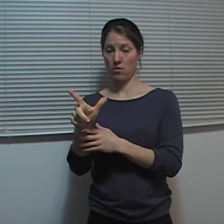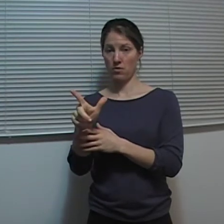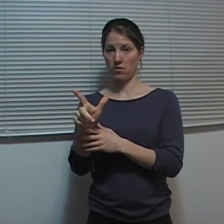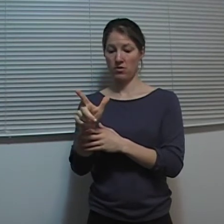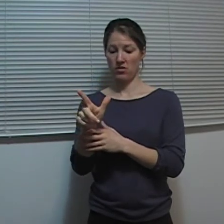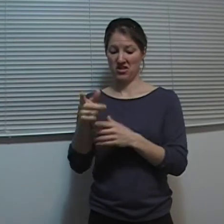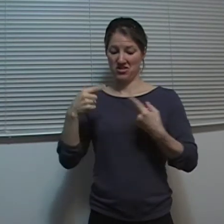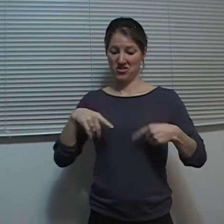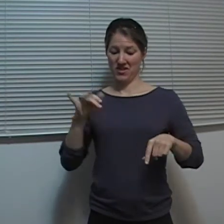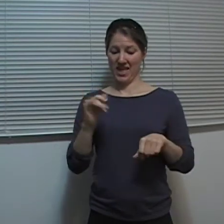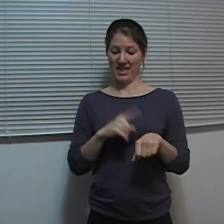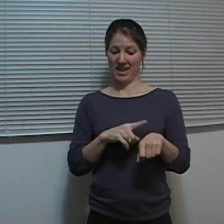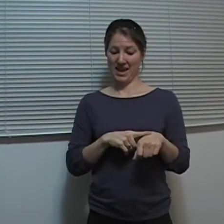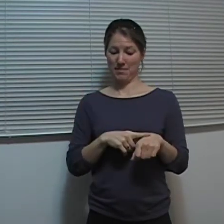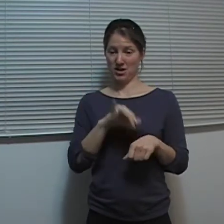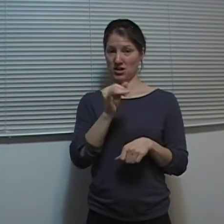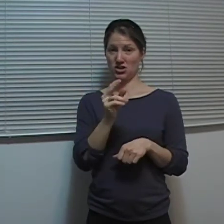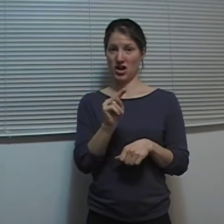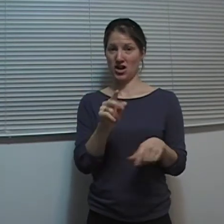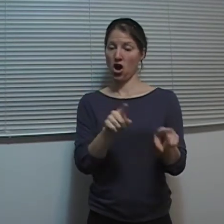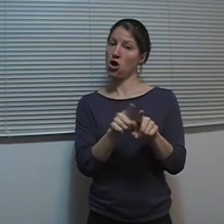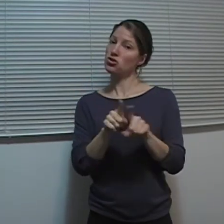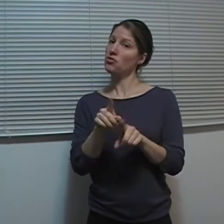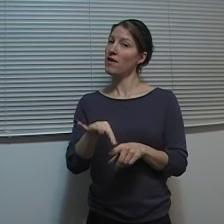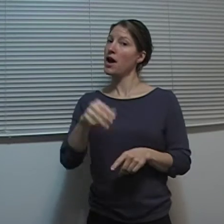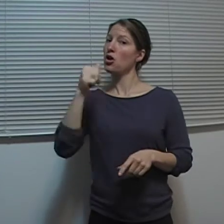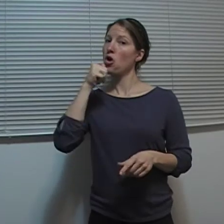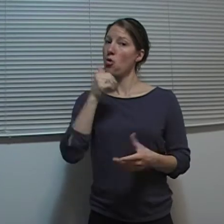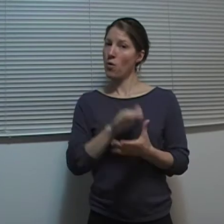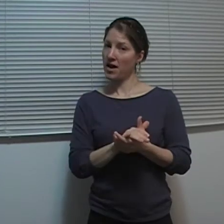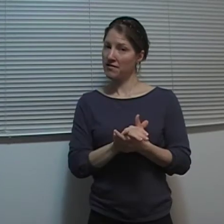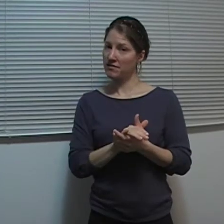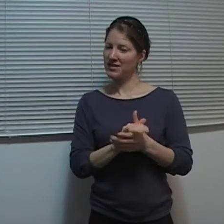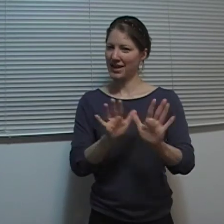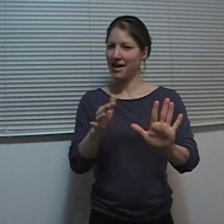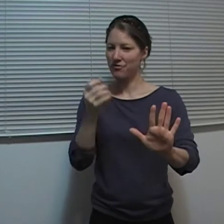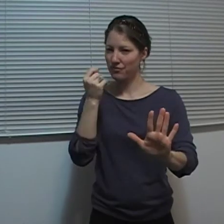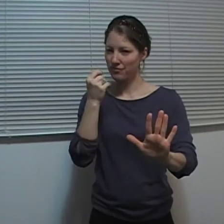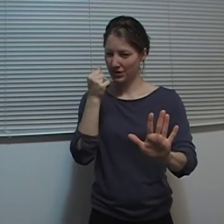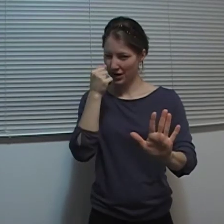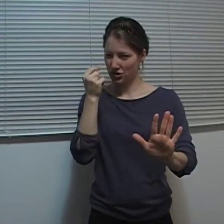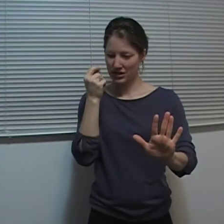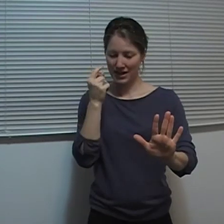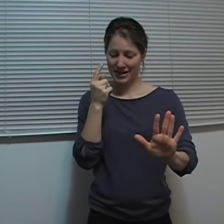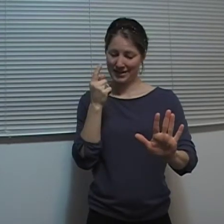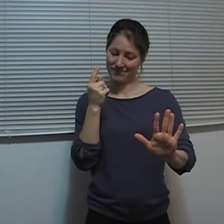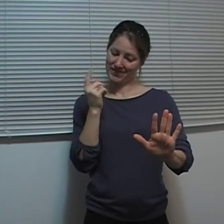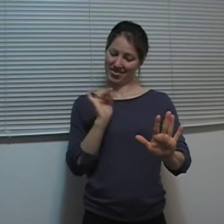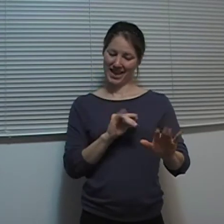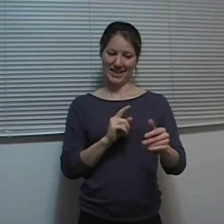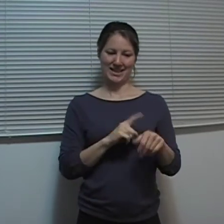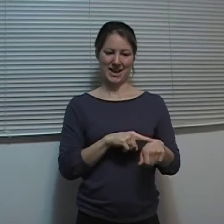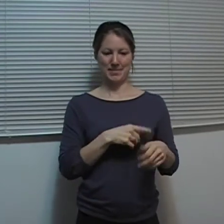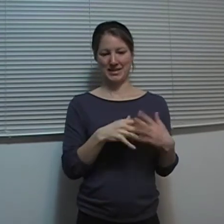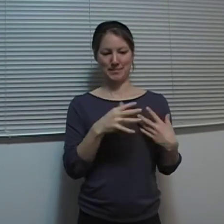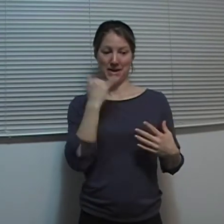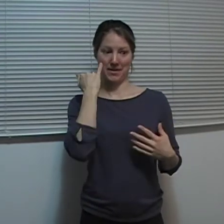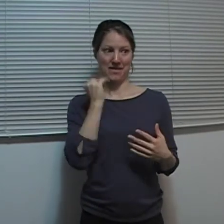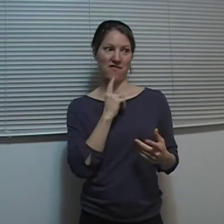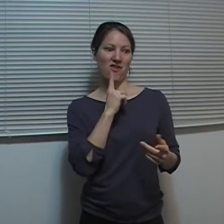if anybody fell in love. People got married because of land. If I have 50 acres and my neighbor has 50 acres and I have a girl child or he